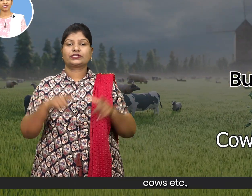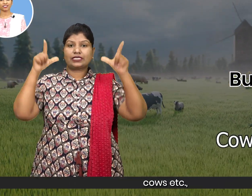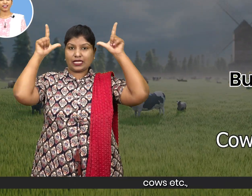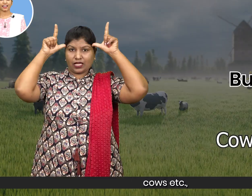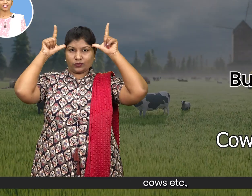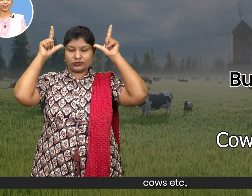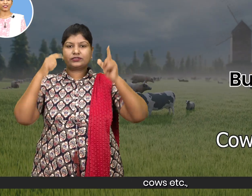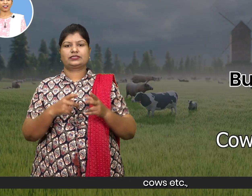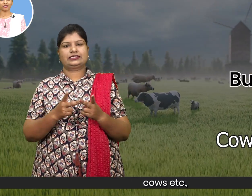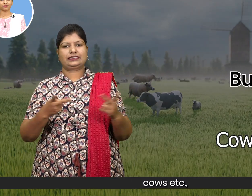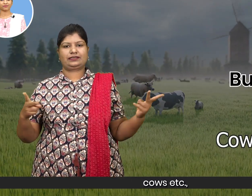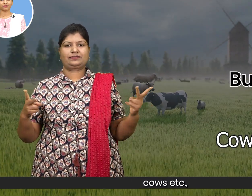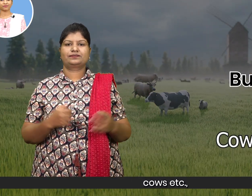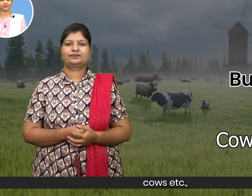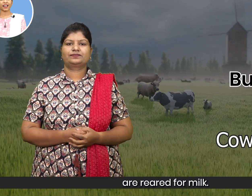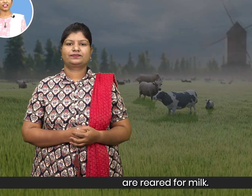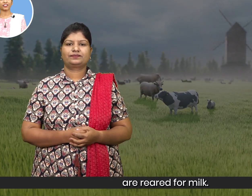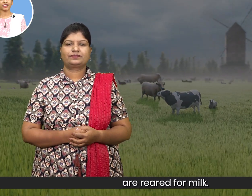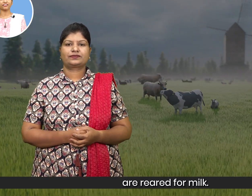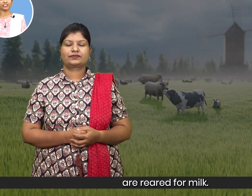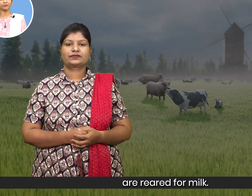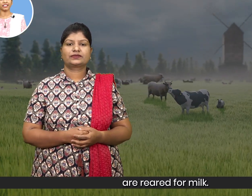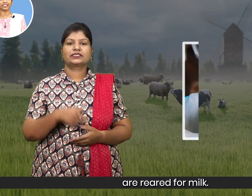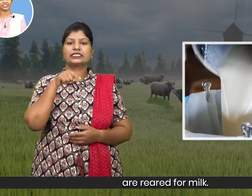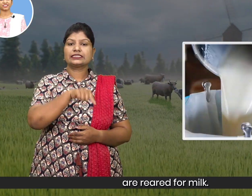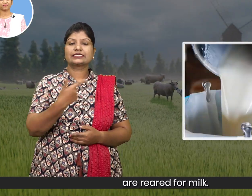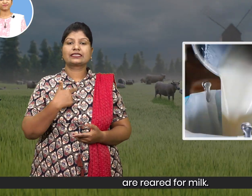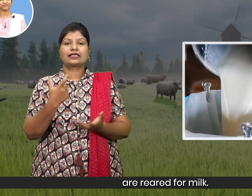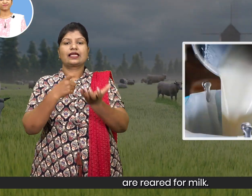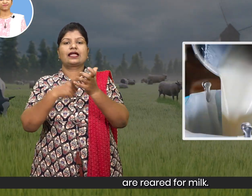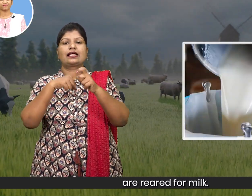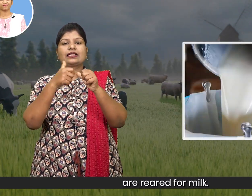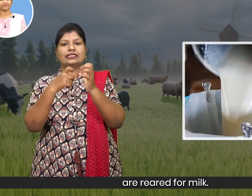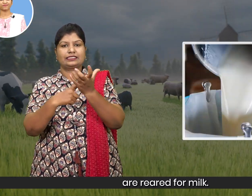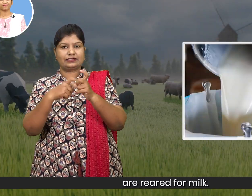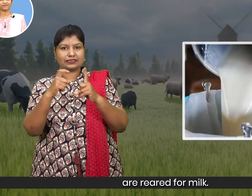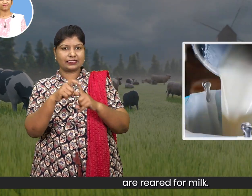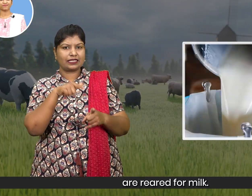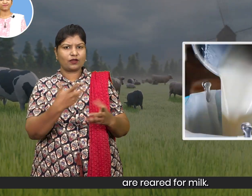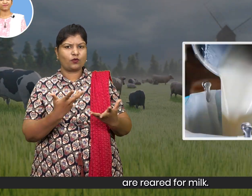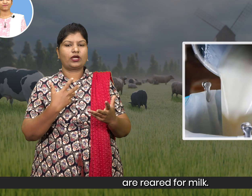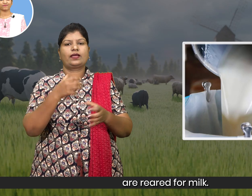cows, etc. are reared for milk.